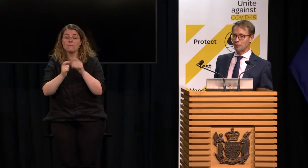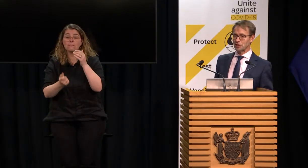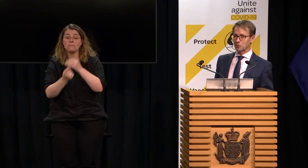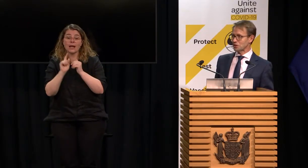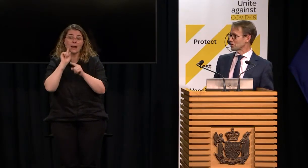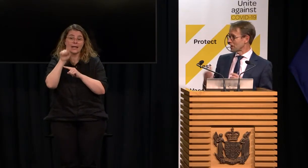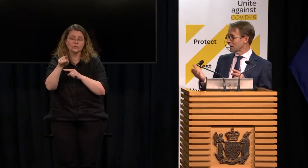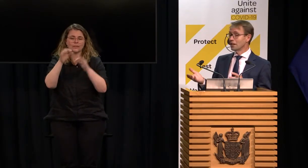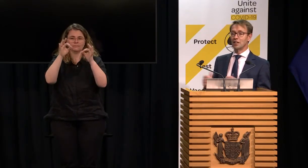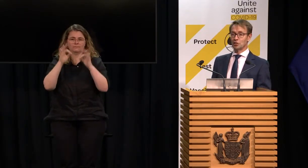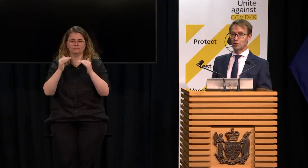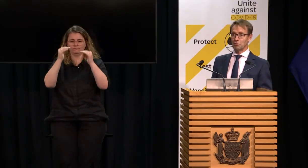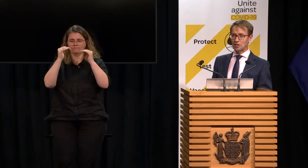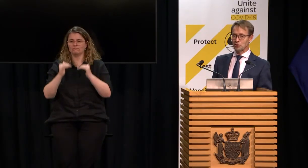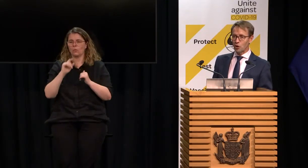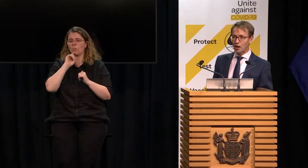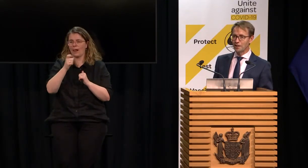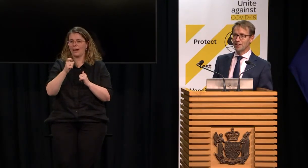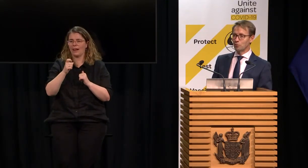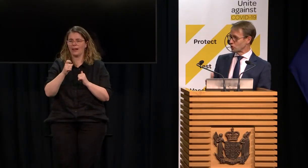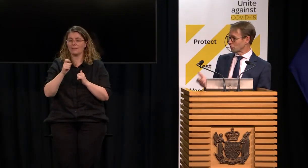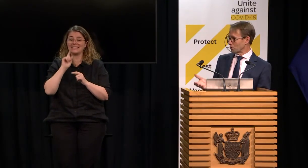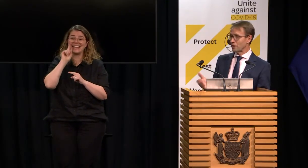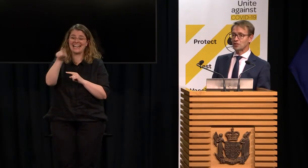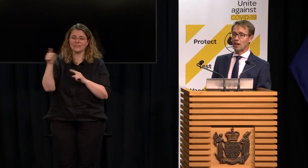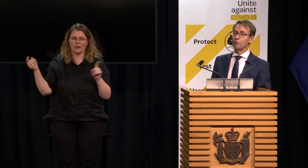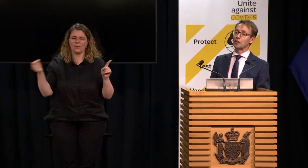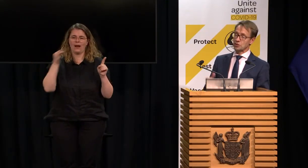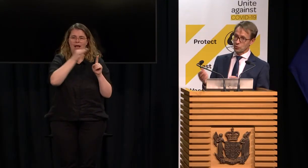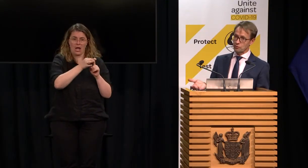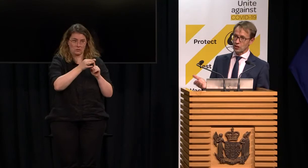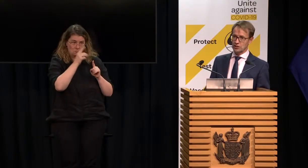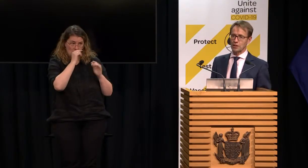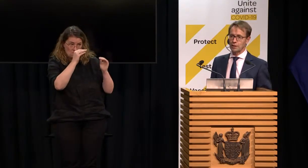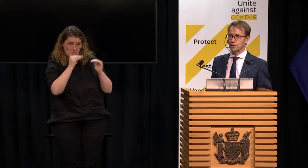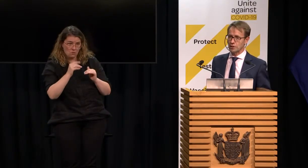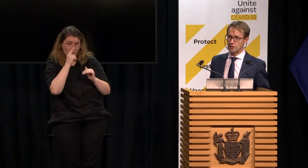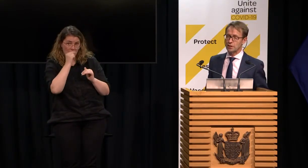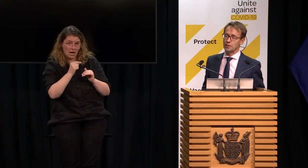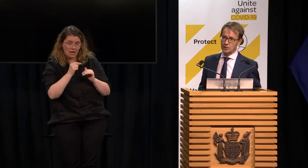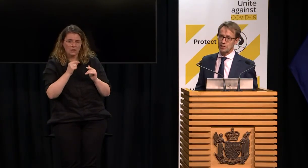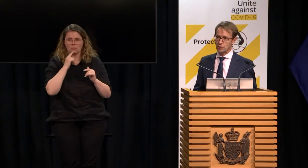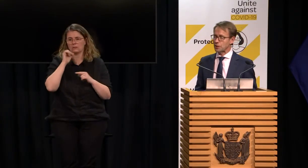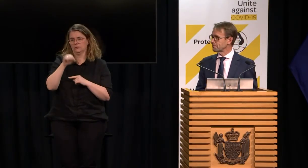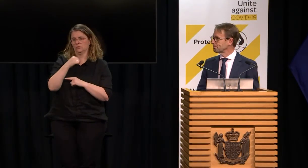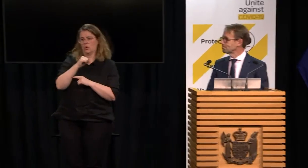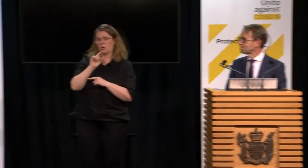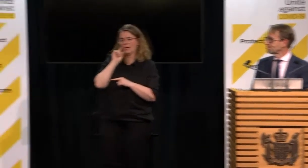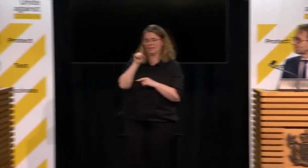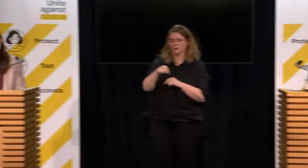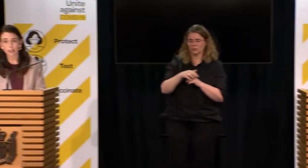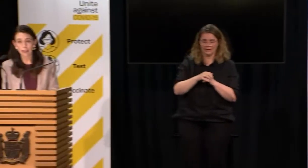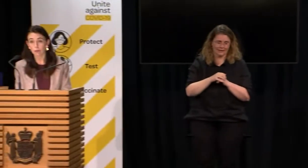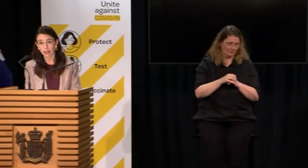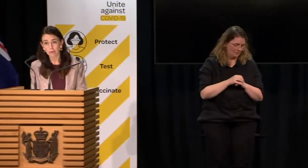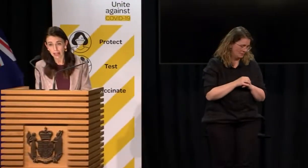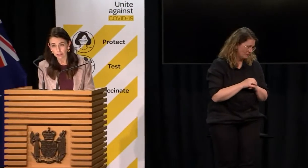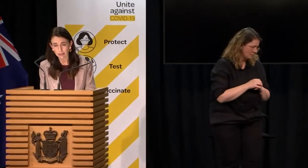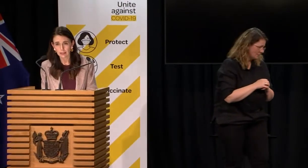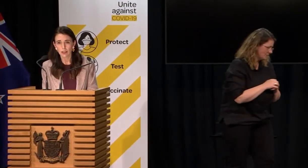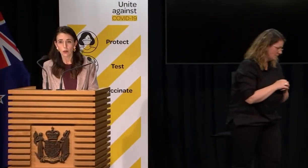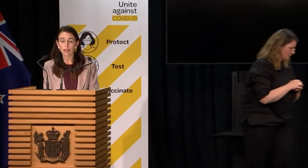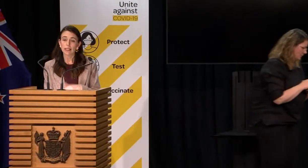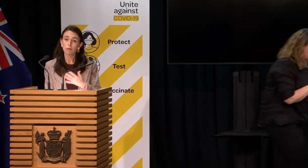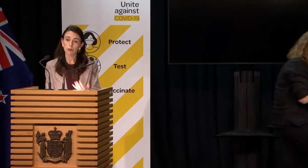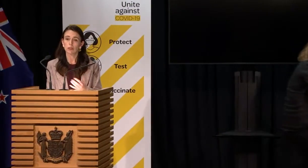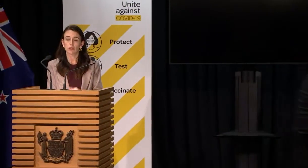be coming to us and saying, is there any reason why we shouldn't move? Have things moved drastically in this? So the advice was not to move this week, and we